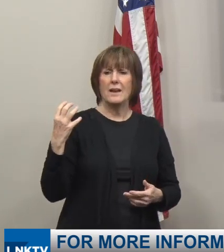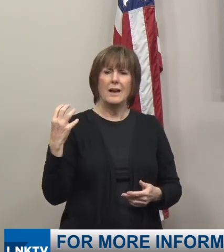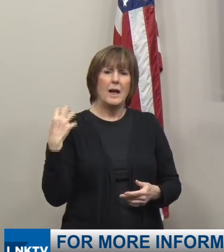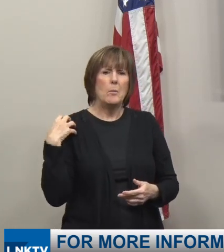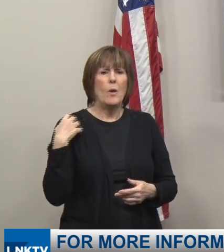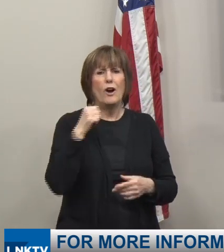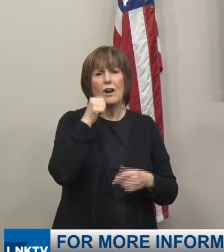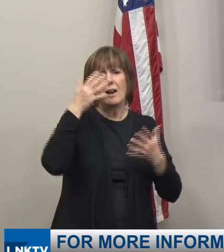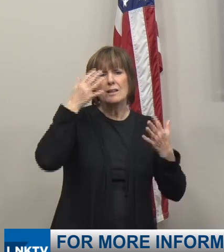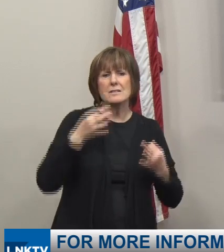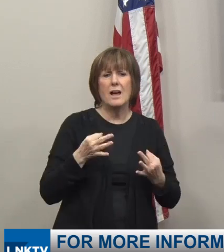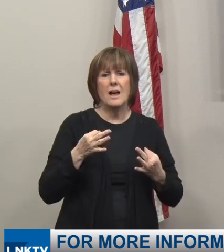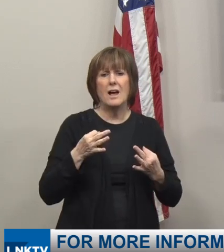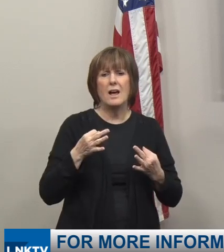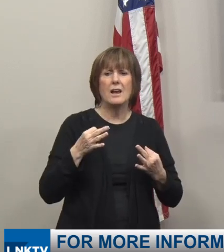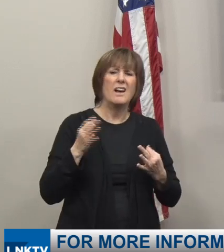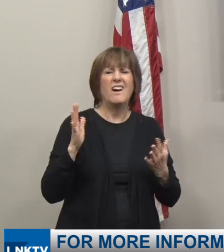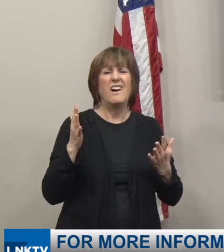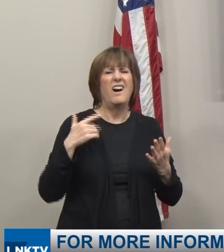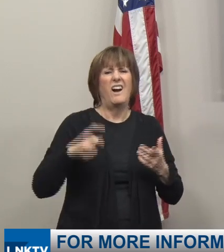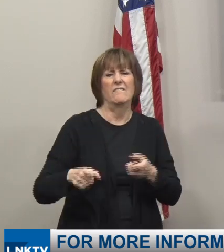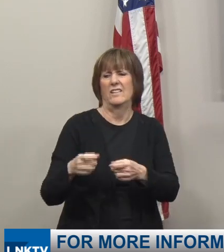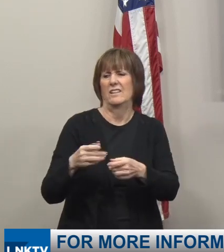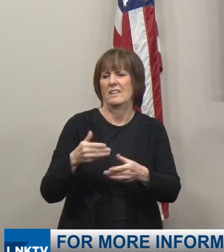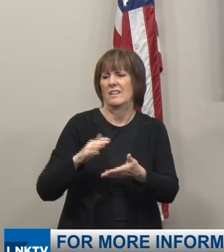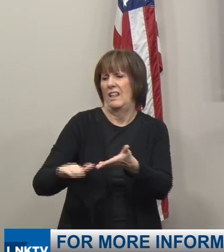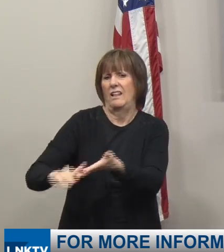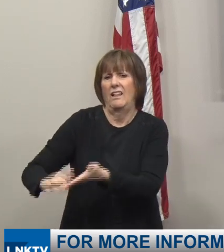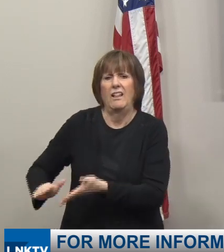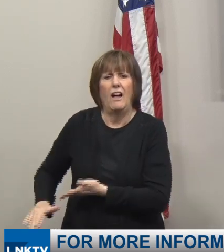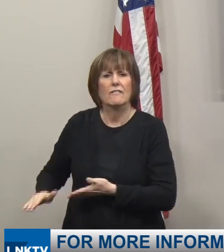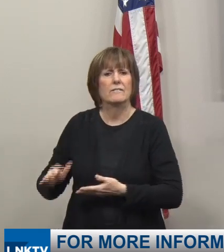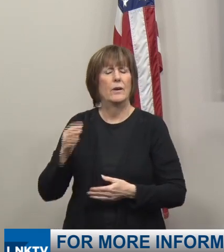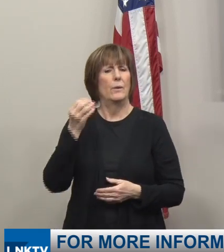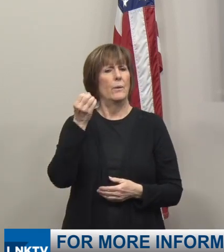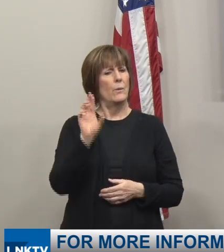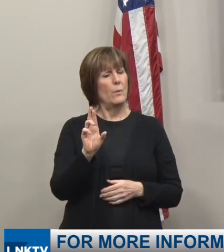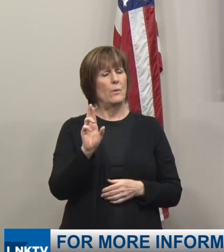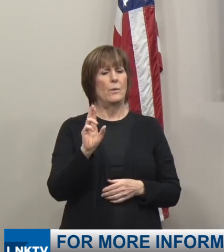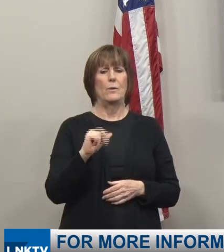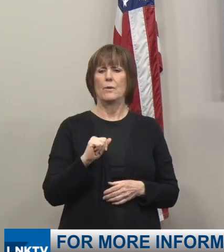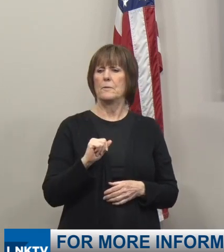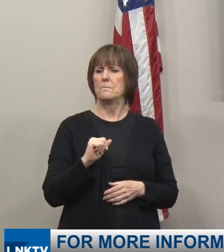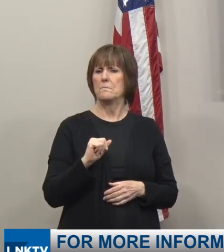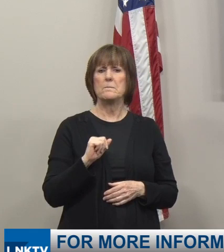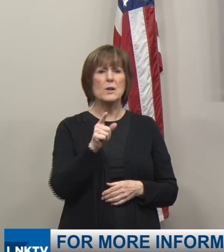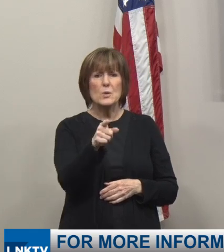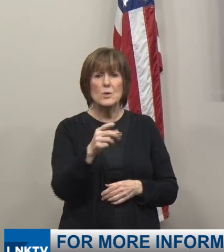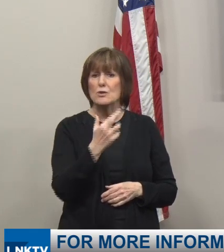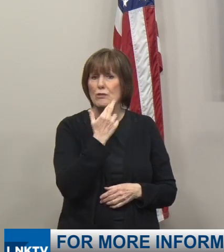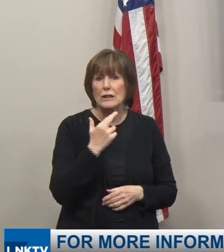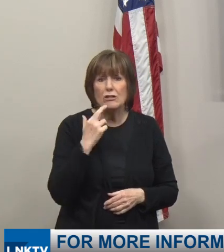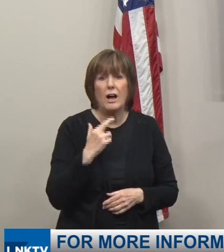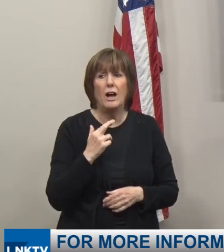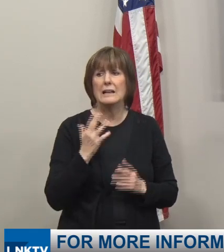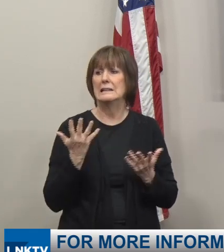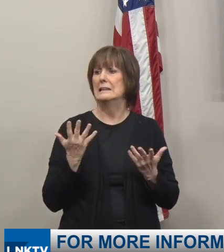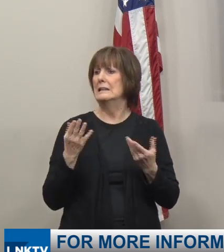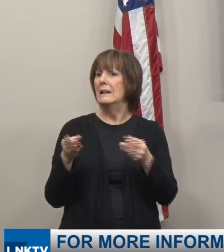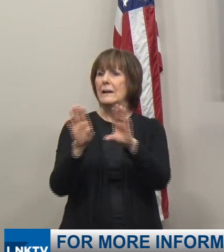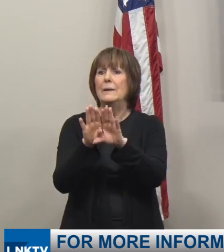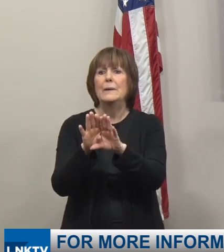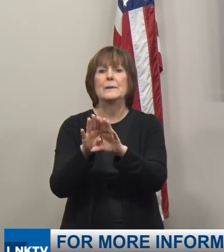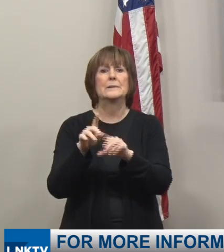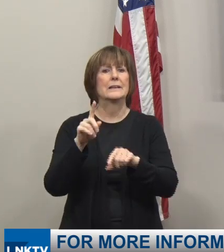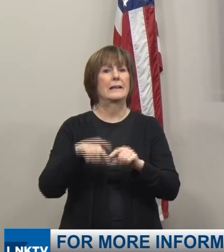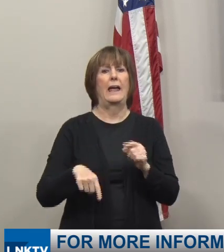and decide, I need to let these people go. Or people who, had, if you ran a restaurant, you had to shut down and you couldn't have